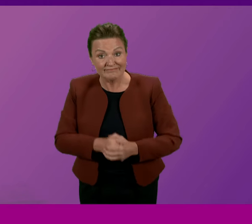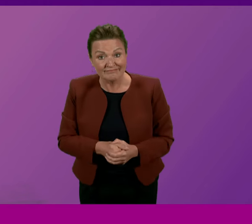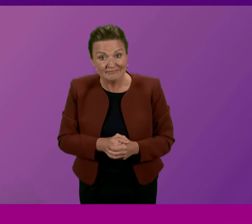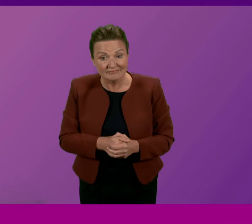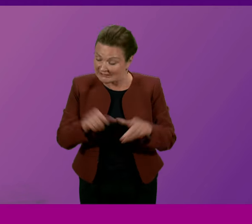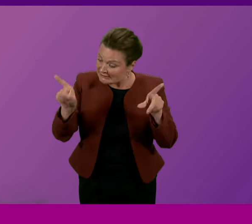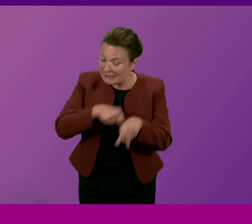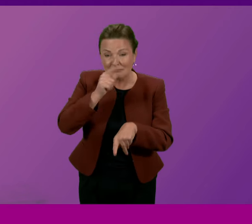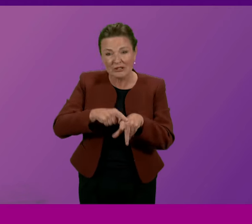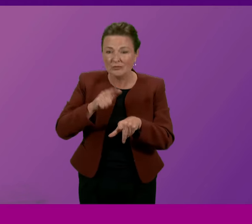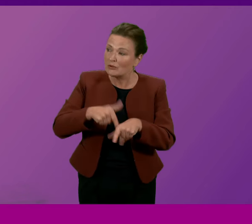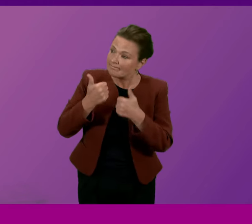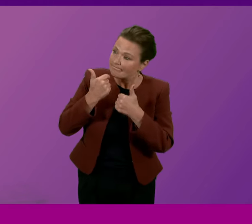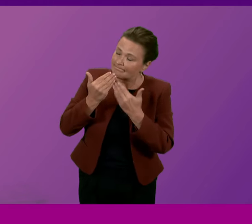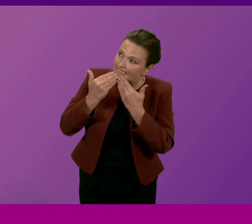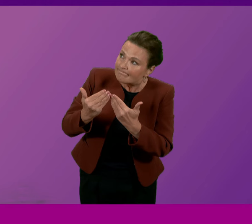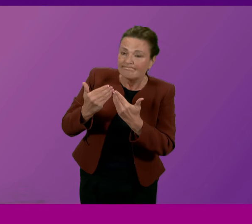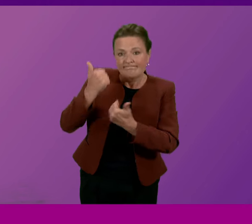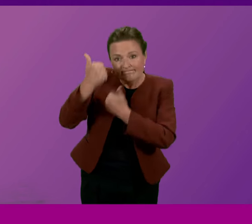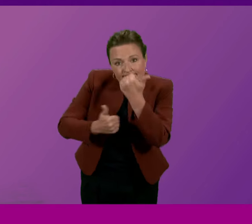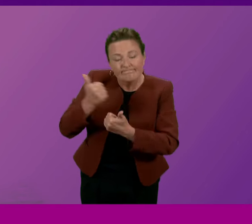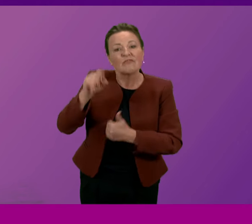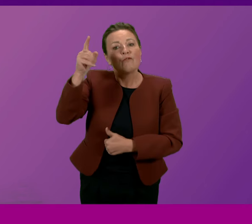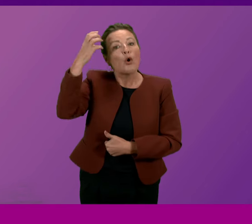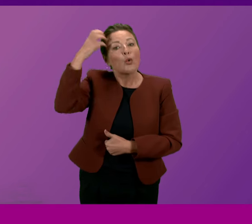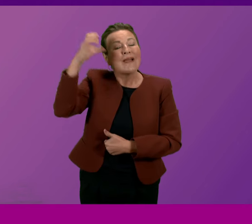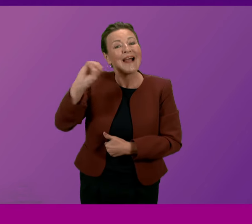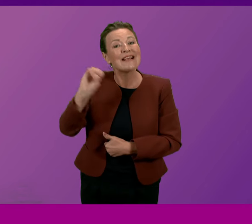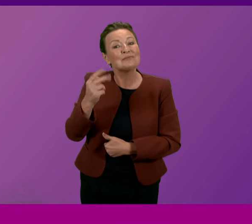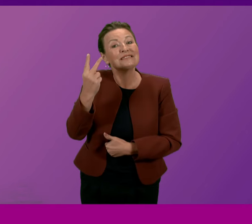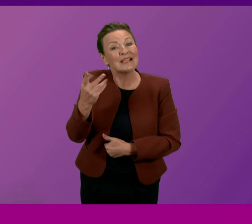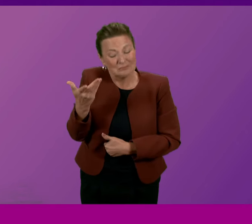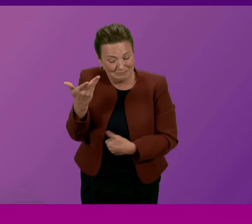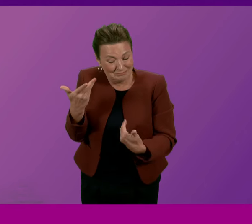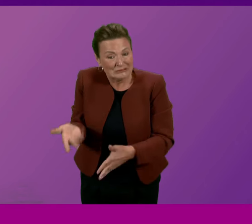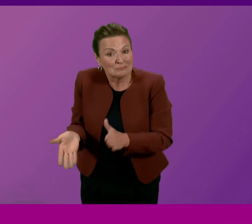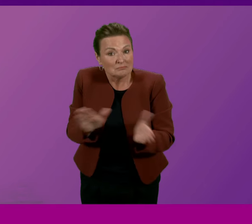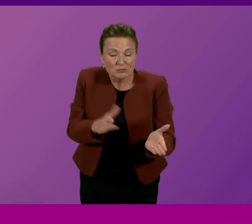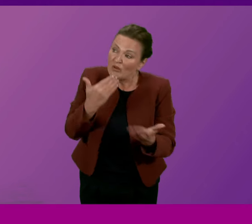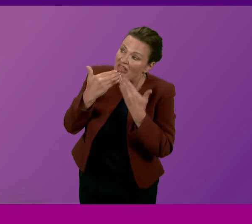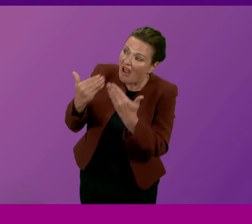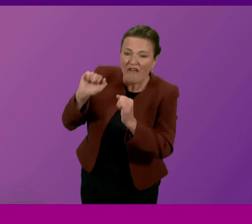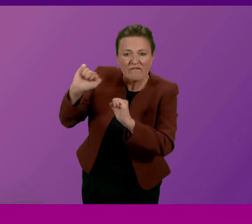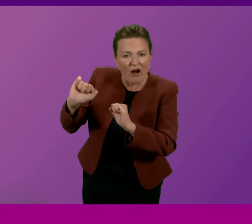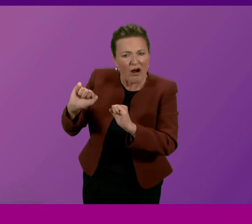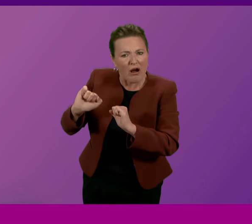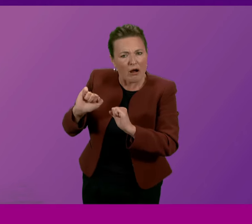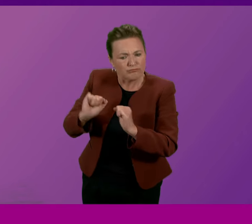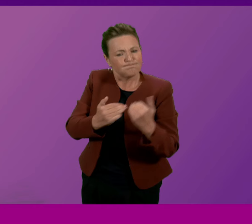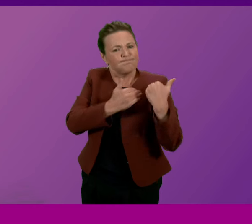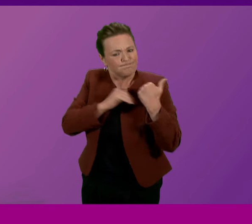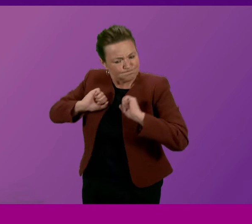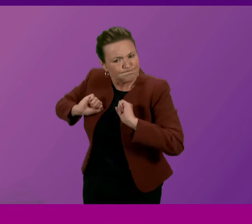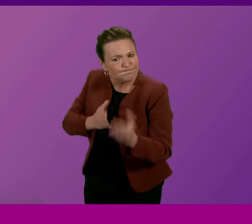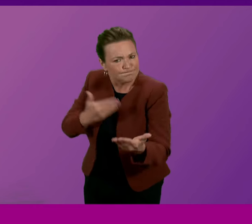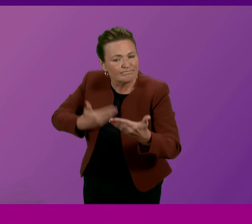of service of Her Late Majesty Queen Elizabeth. On days of anguish, when people come to protest,